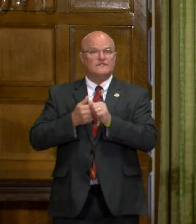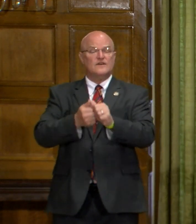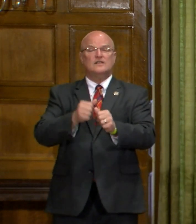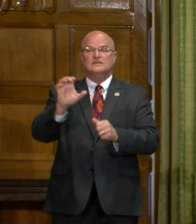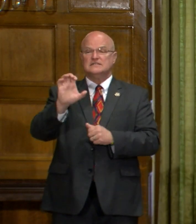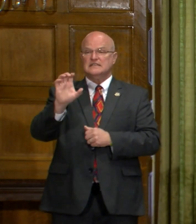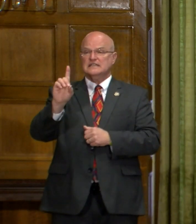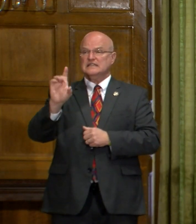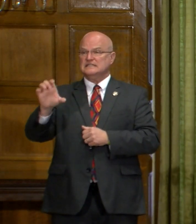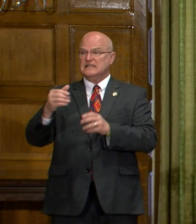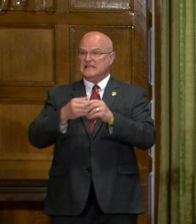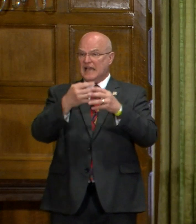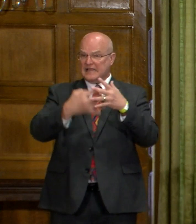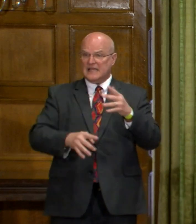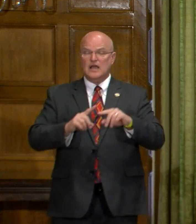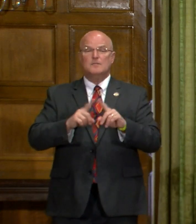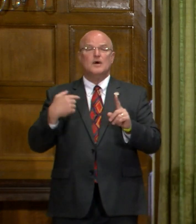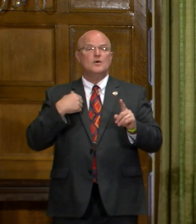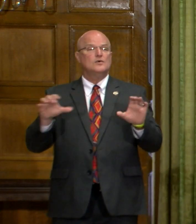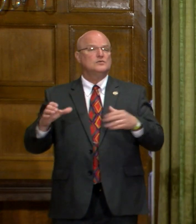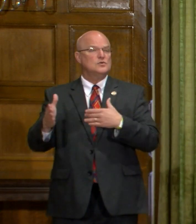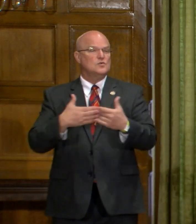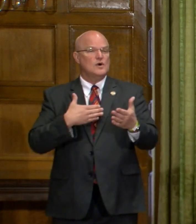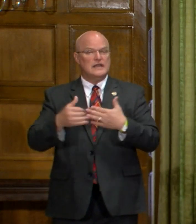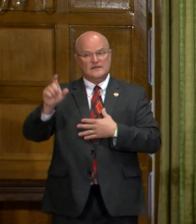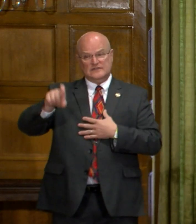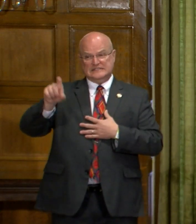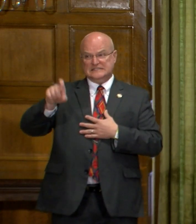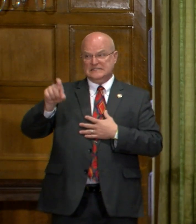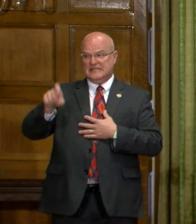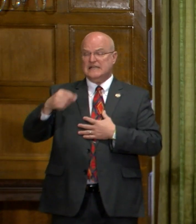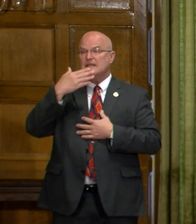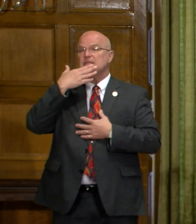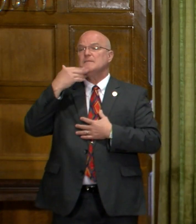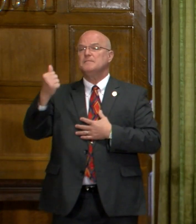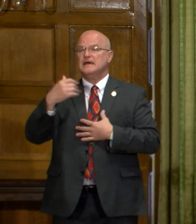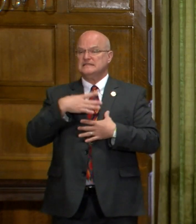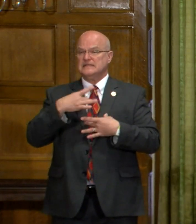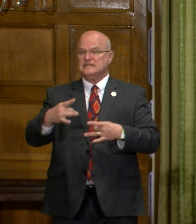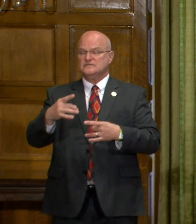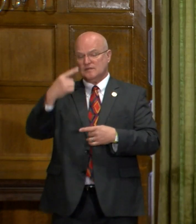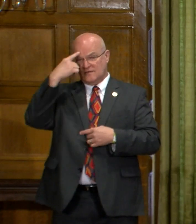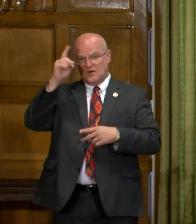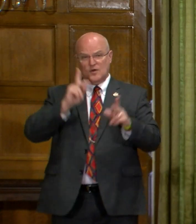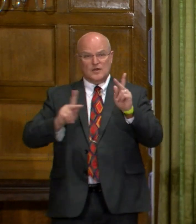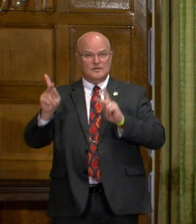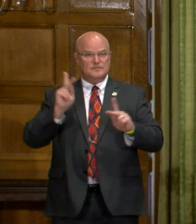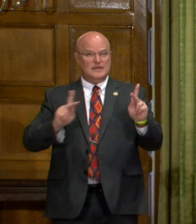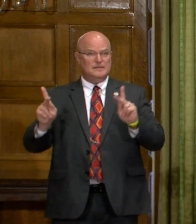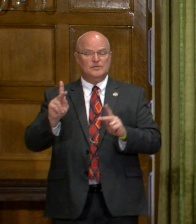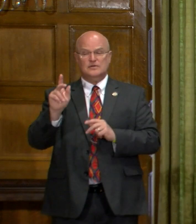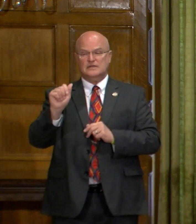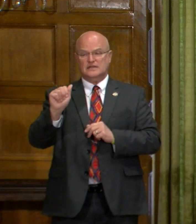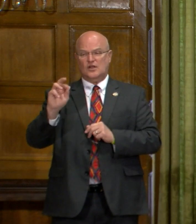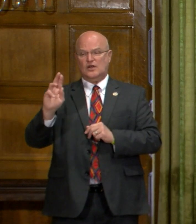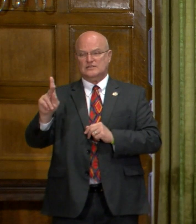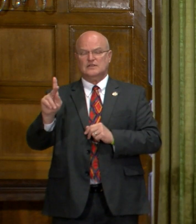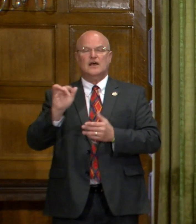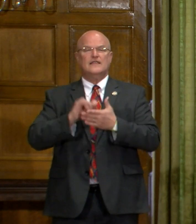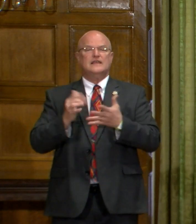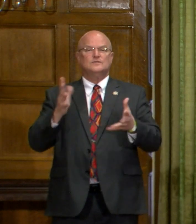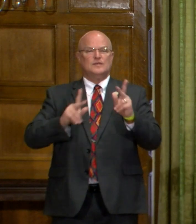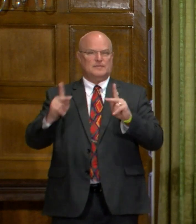CDC guidelines, but we will do what is needed in the best interest of Arkansans, and I think that's what the